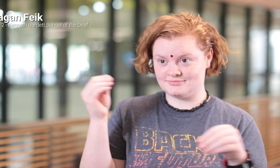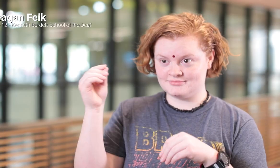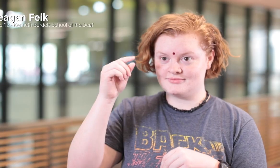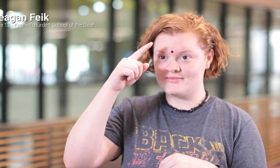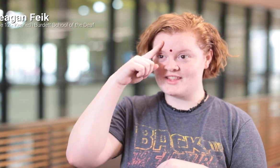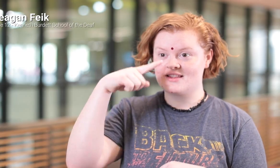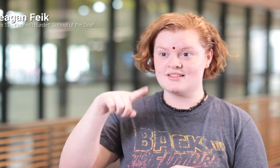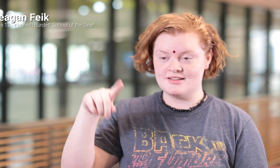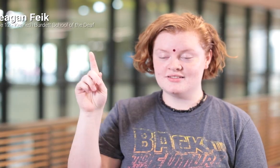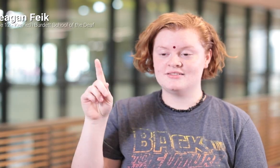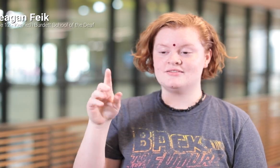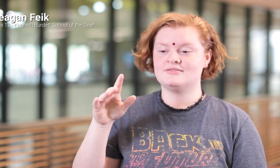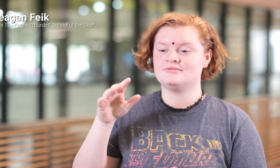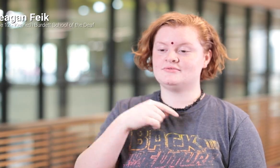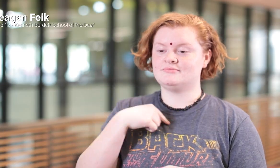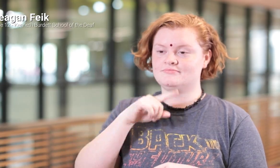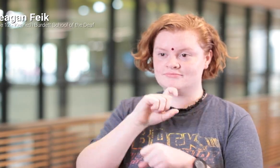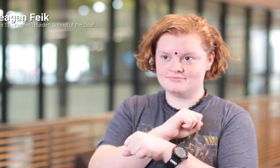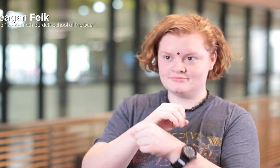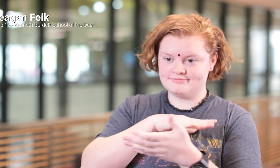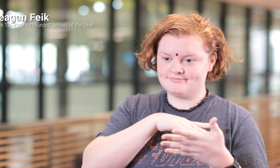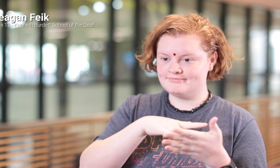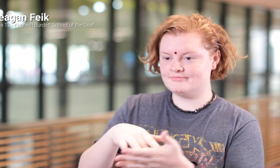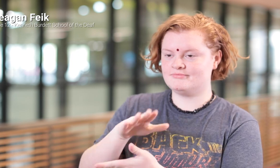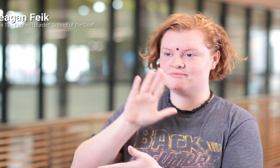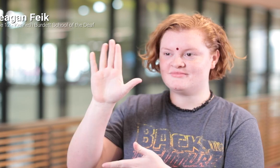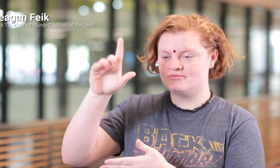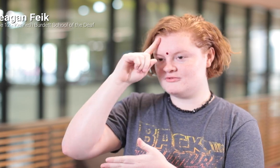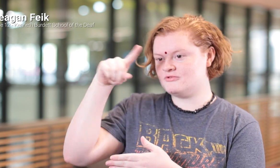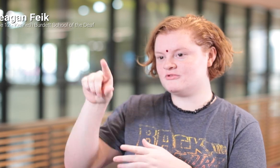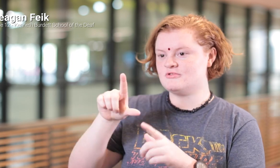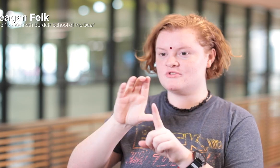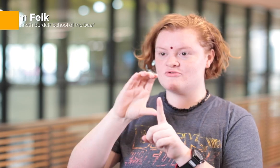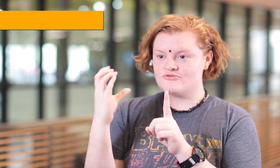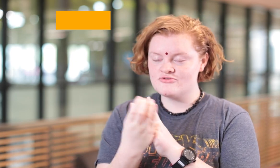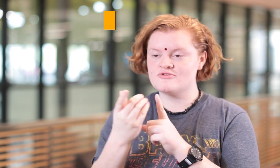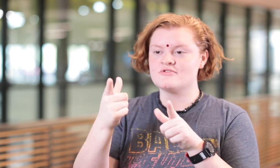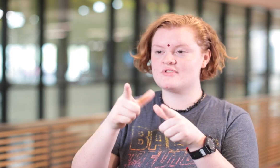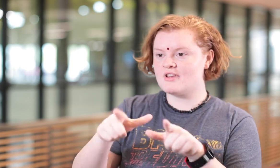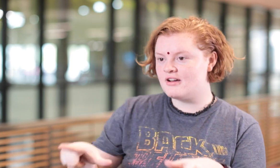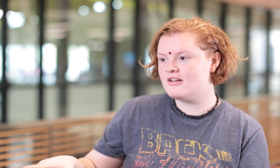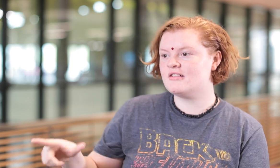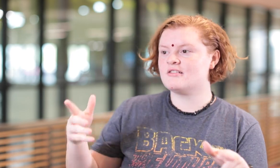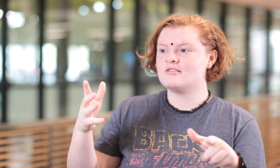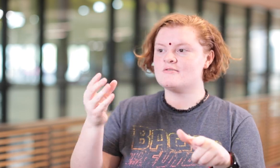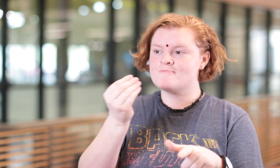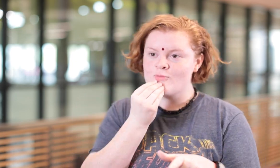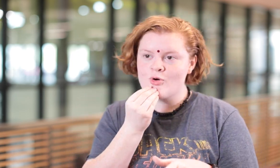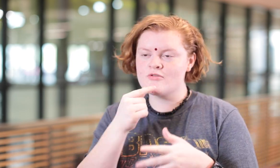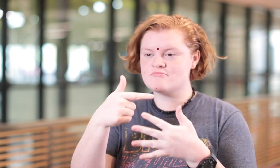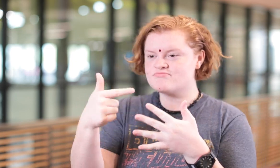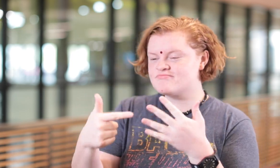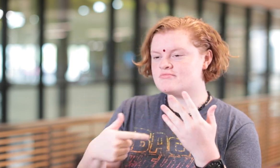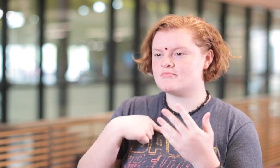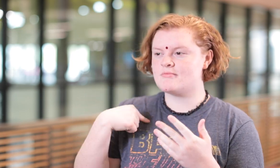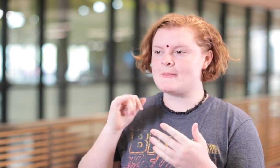So before we went to India we really studied a lot about the Indian culture the language the different food that was there.